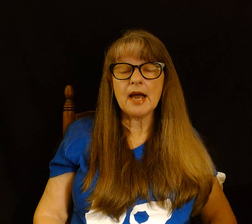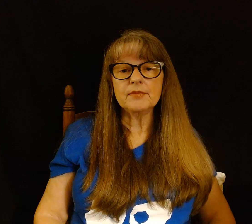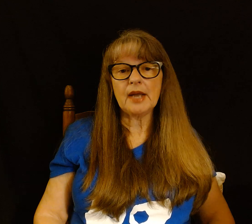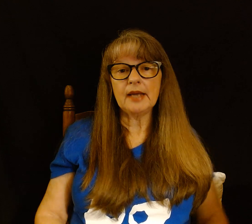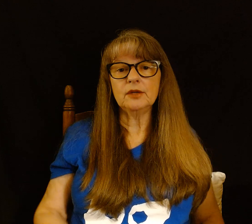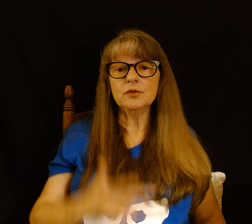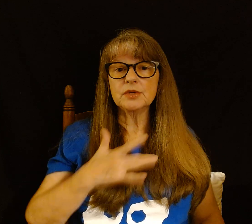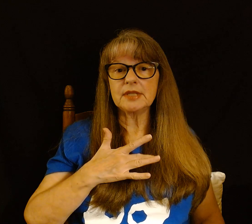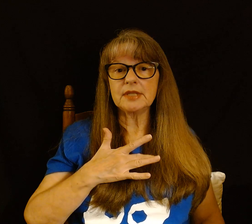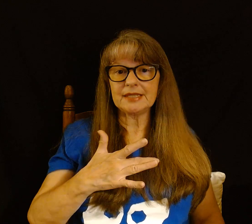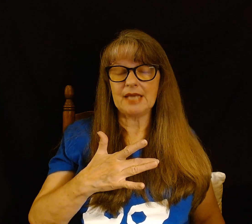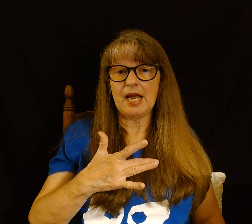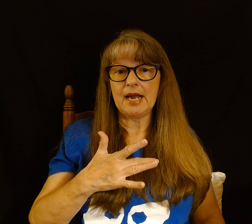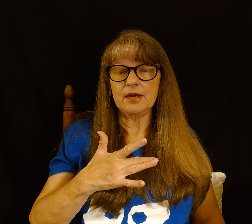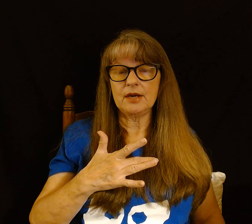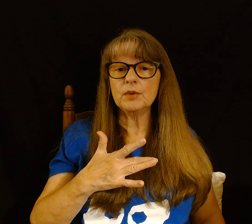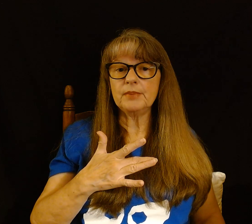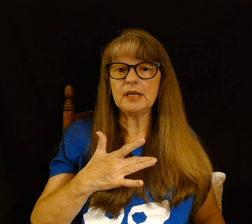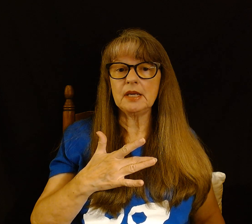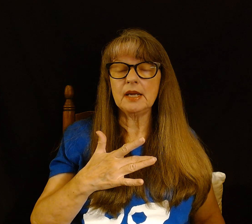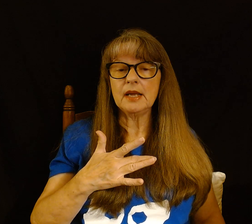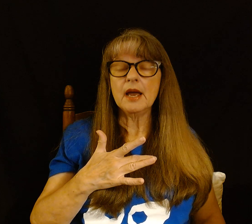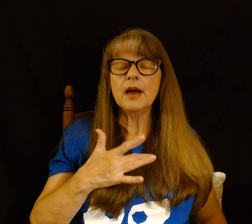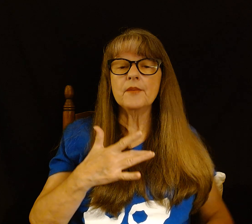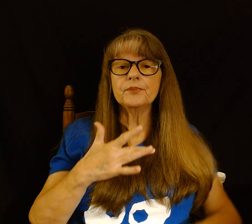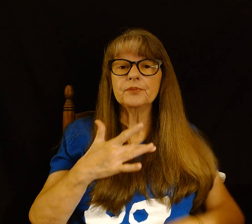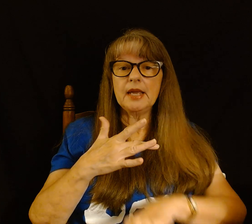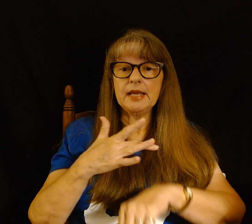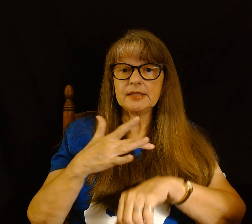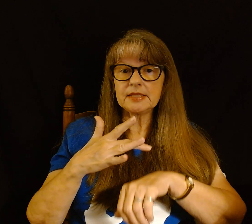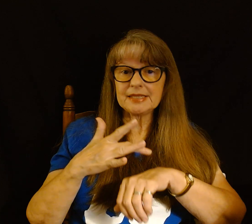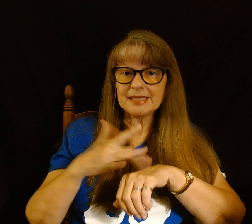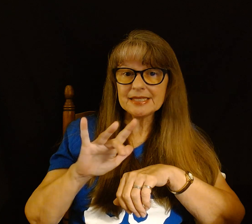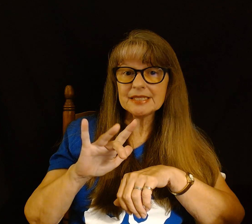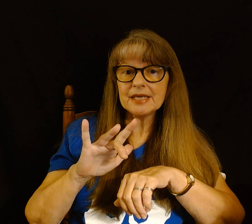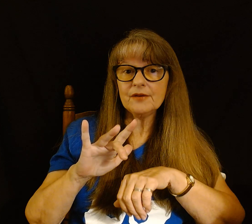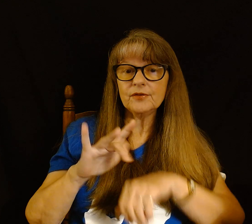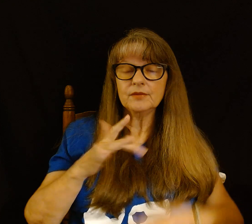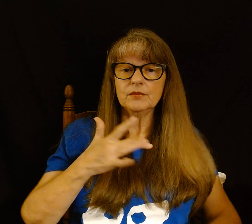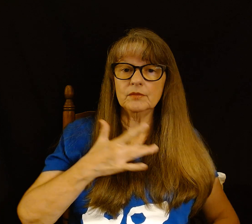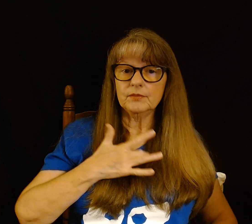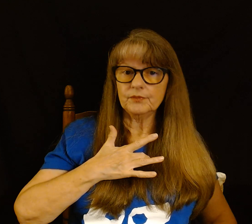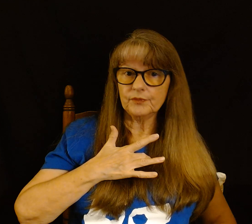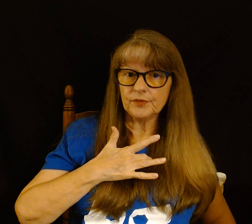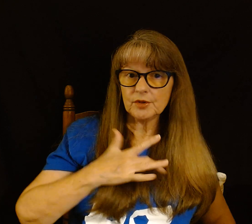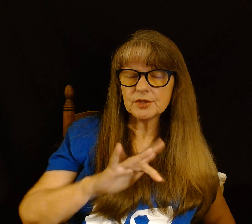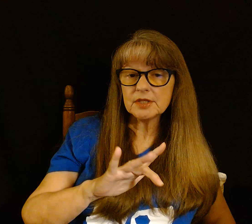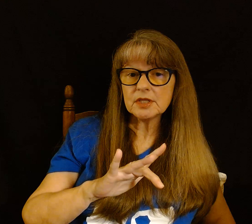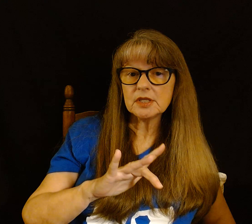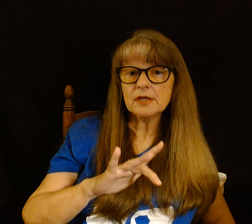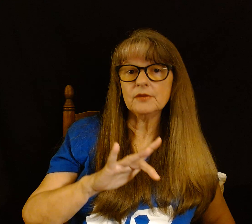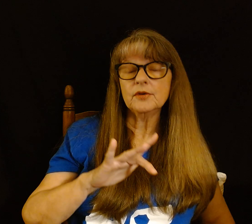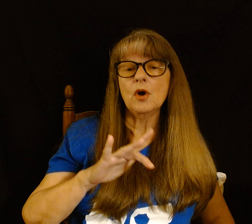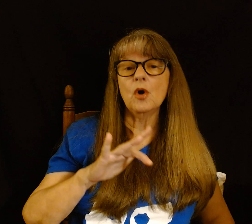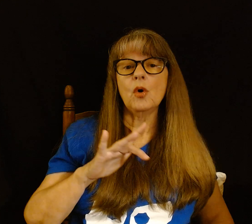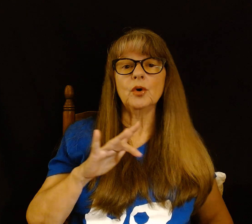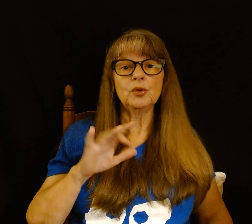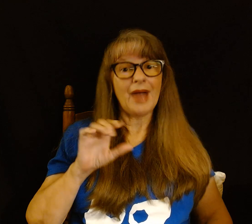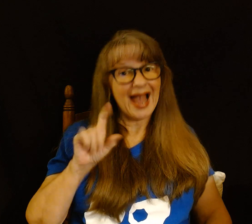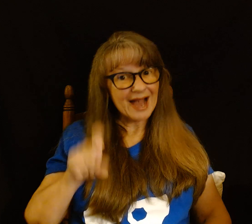that I use that sign would be it's sensitive, they're sensitive, or you have to